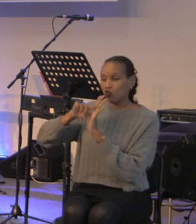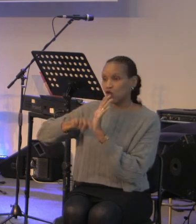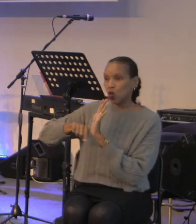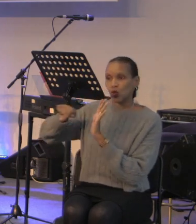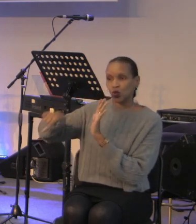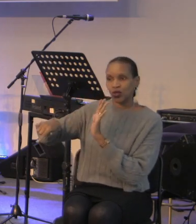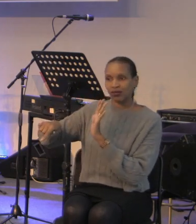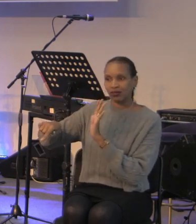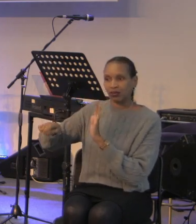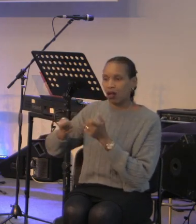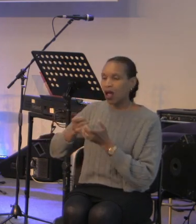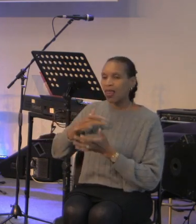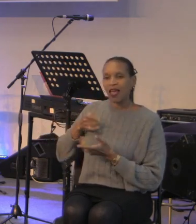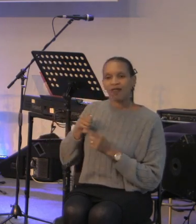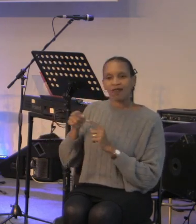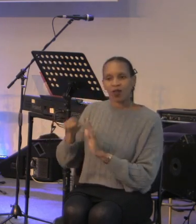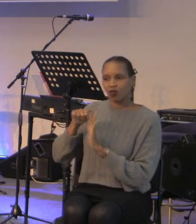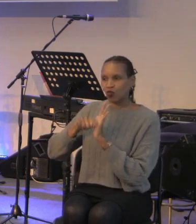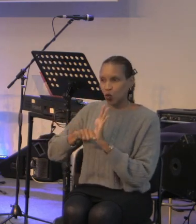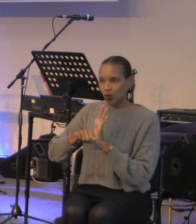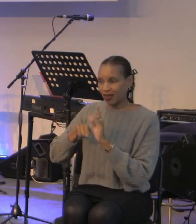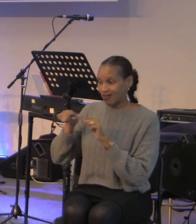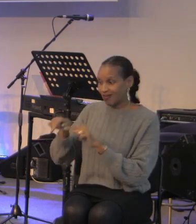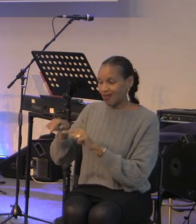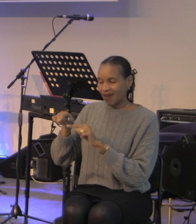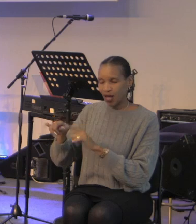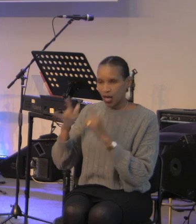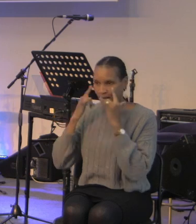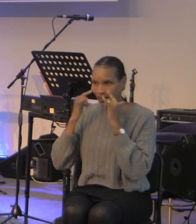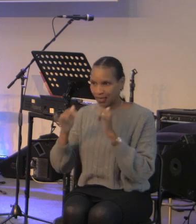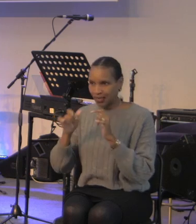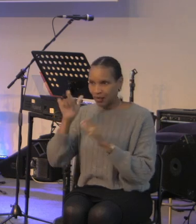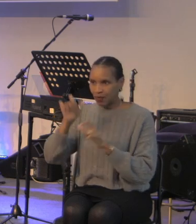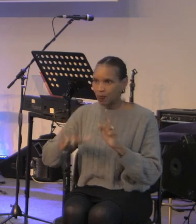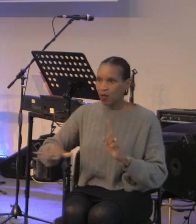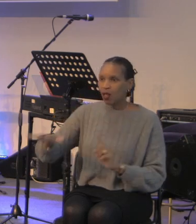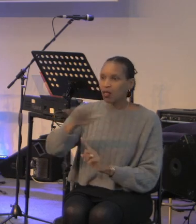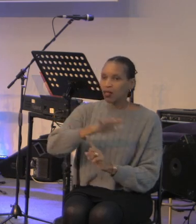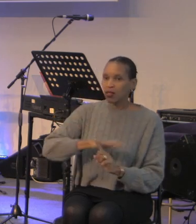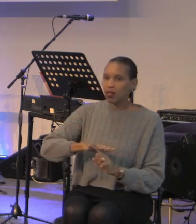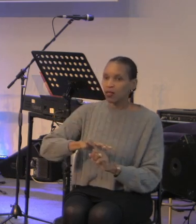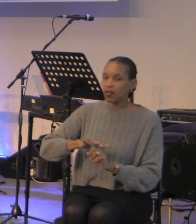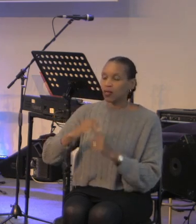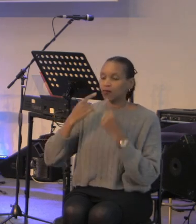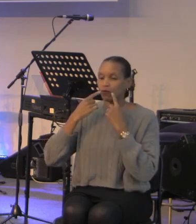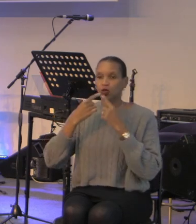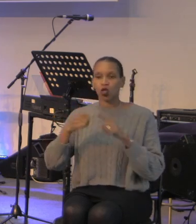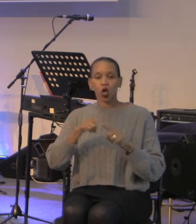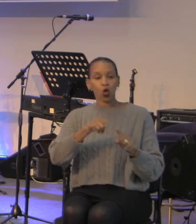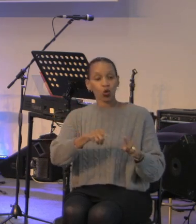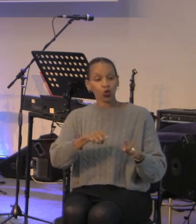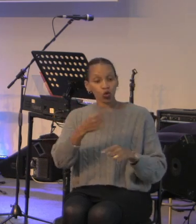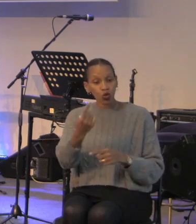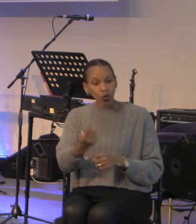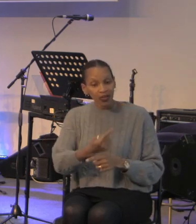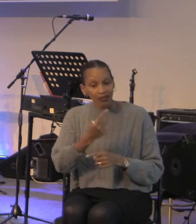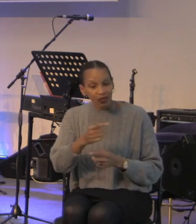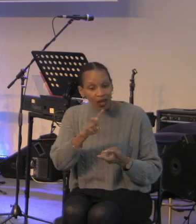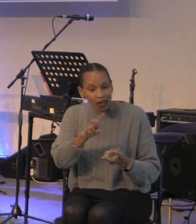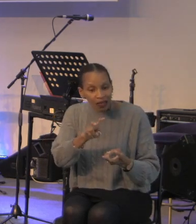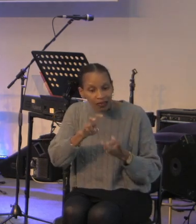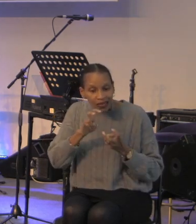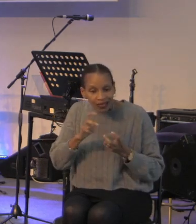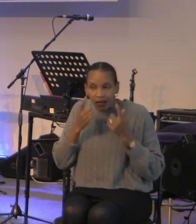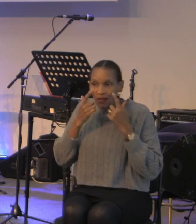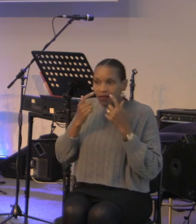by, and there he tested them. He said, if you will listen carefully to the